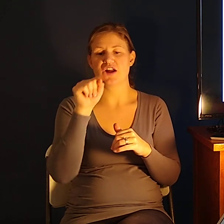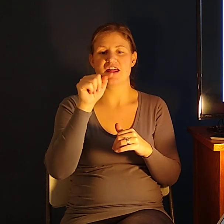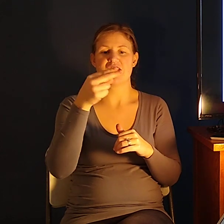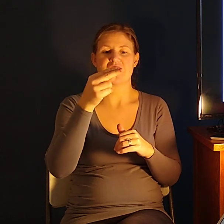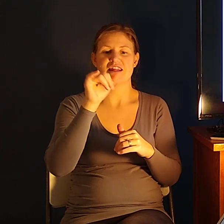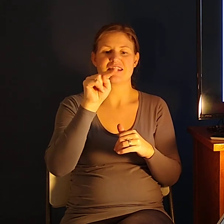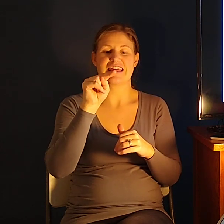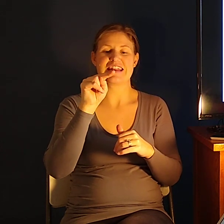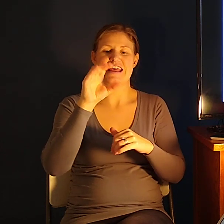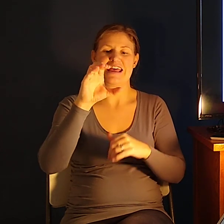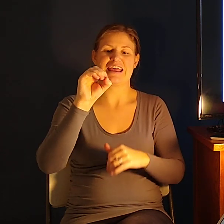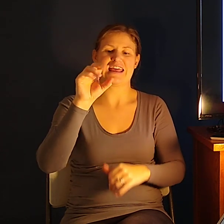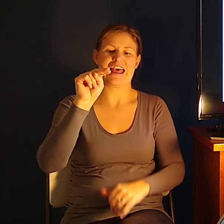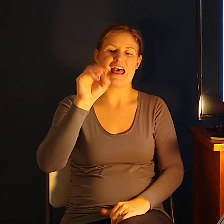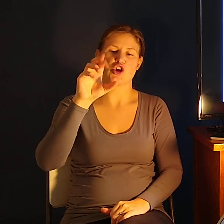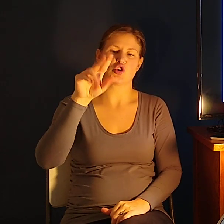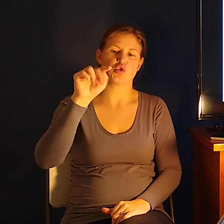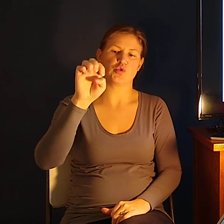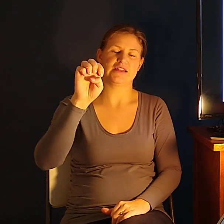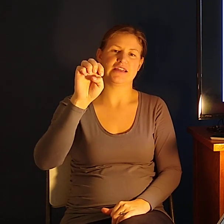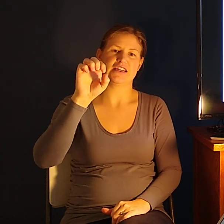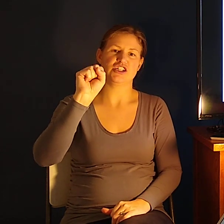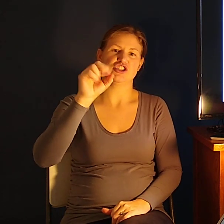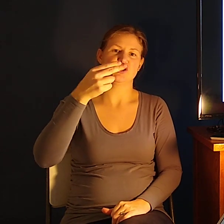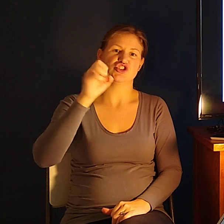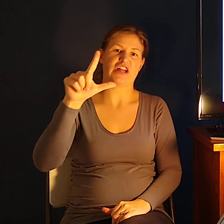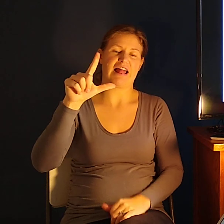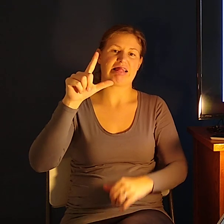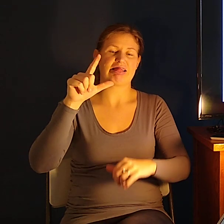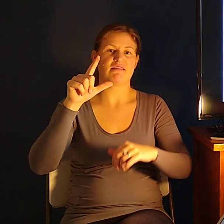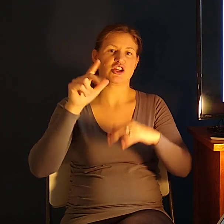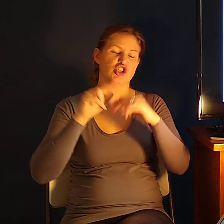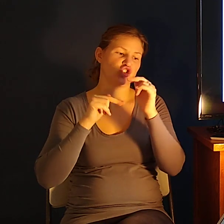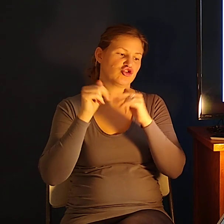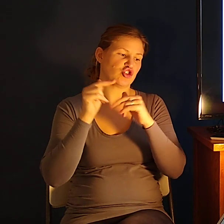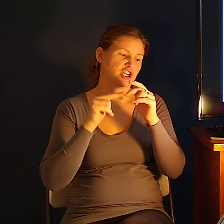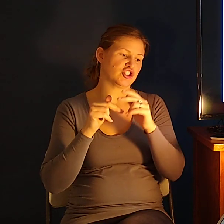shell construction architectural works at that same time.